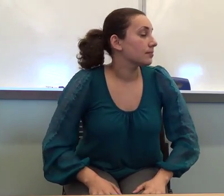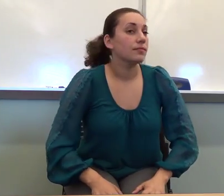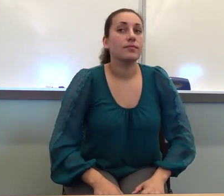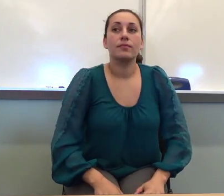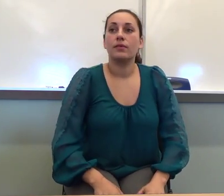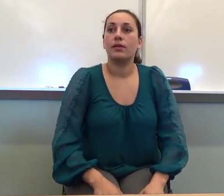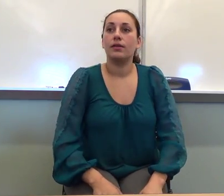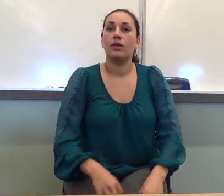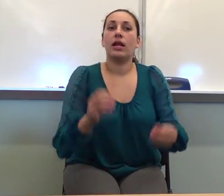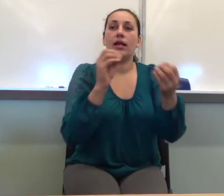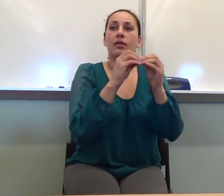13.